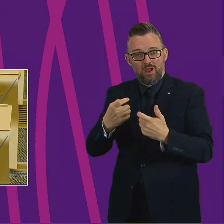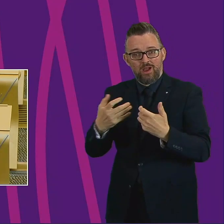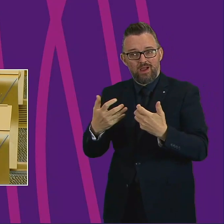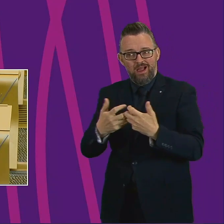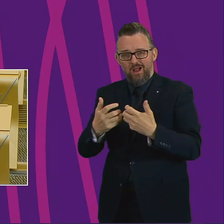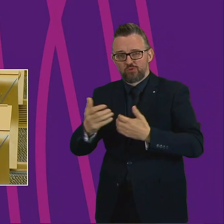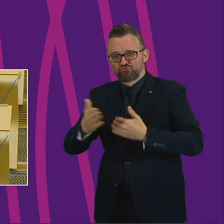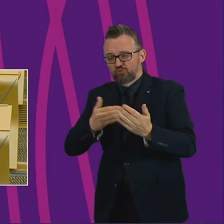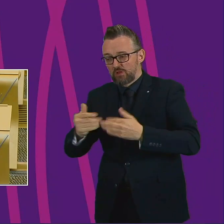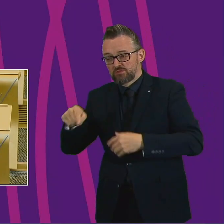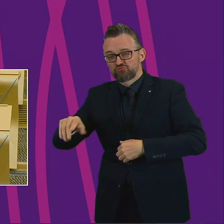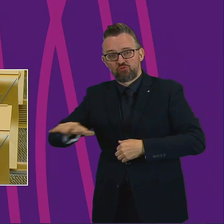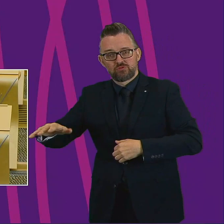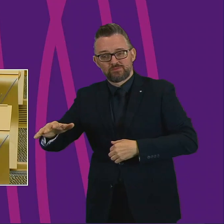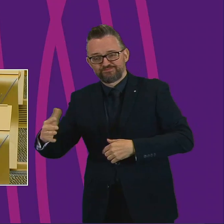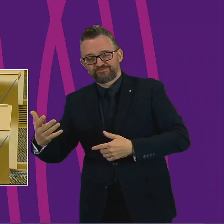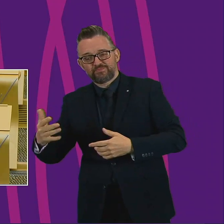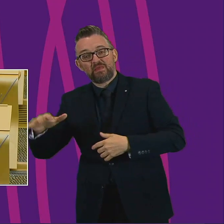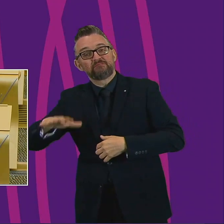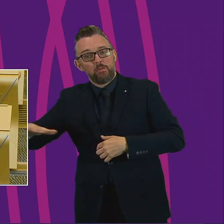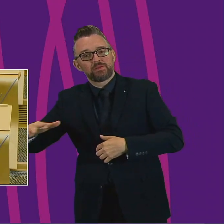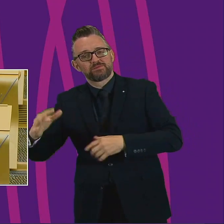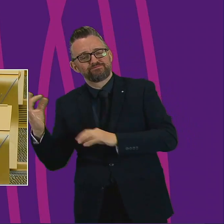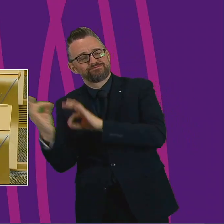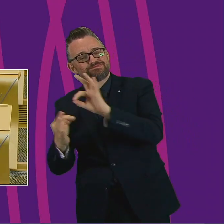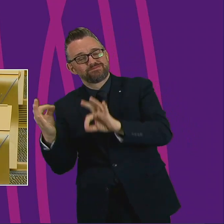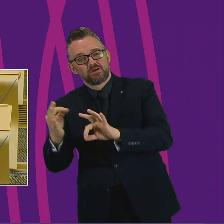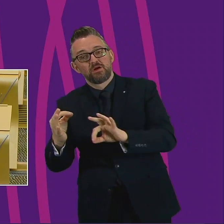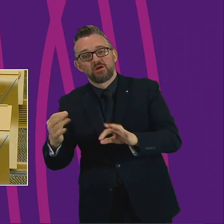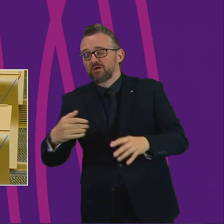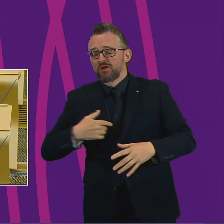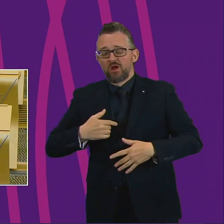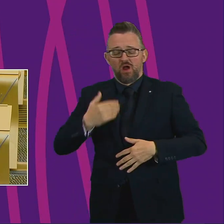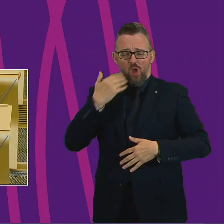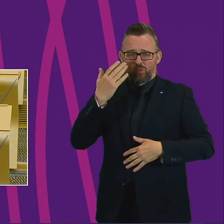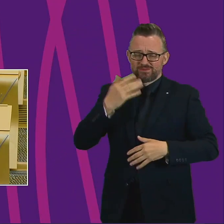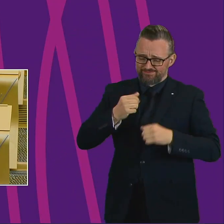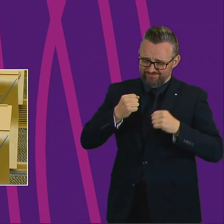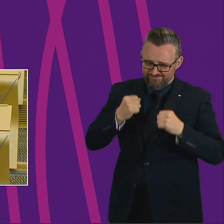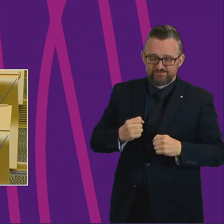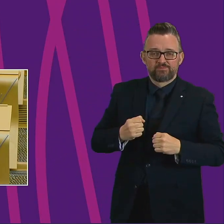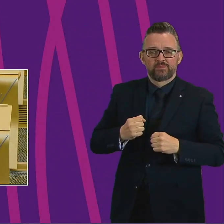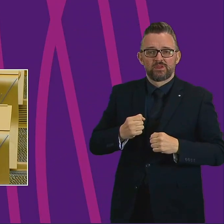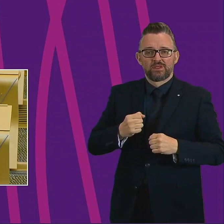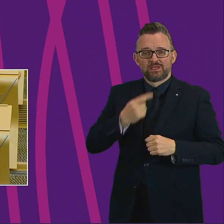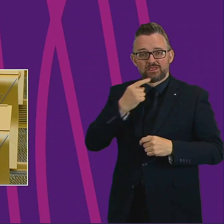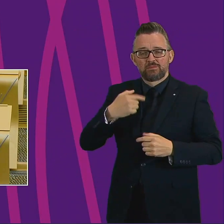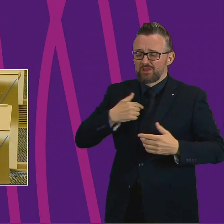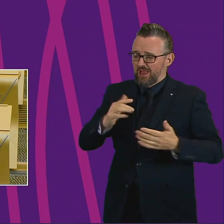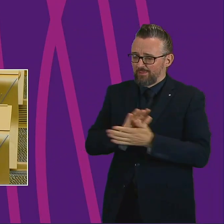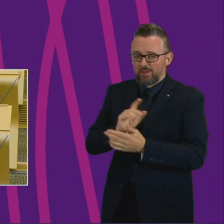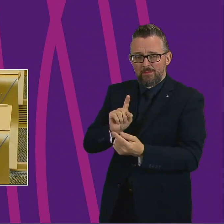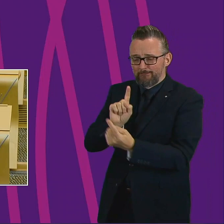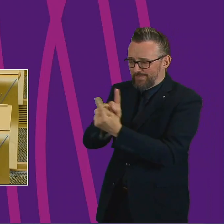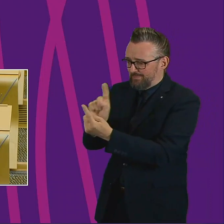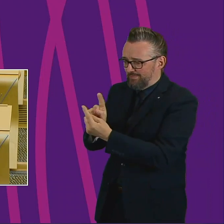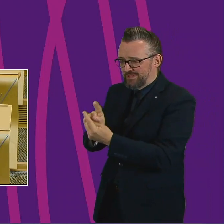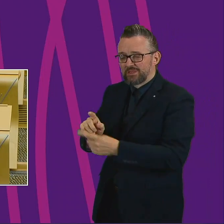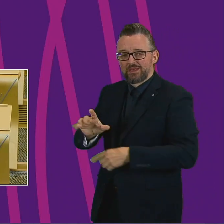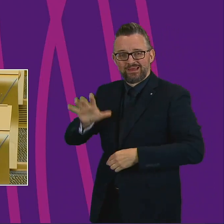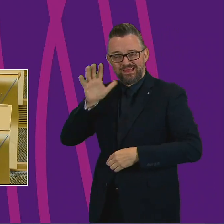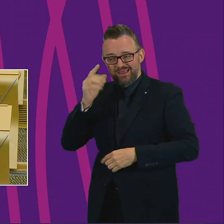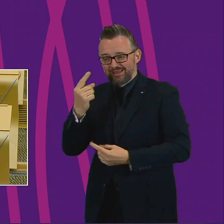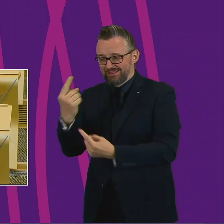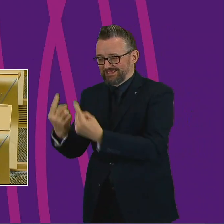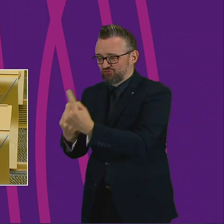questions that families still have, I remain, as I always have been, very open to meet with, to speak to and to hear